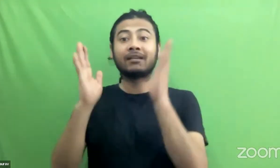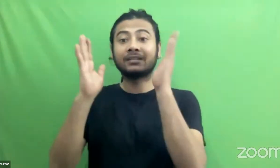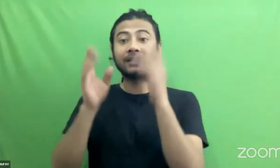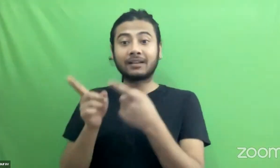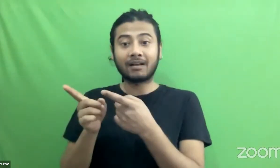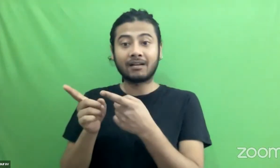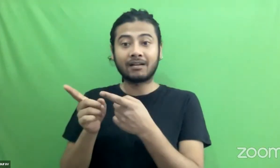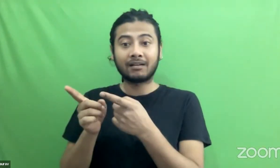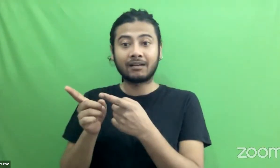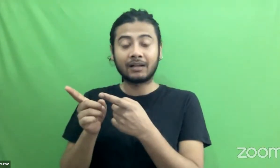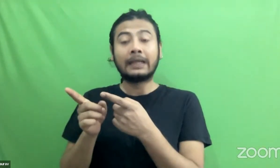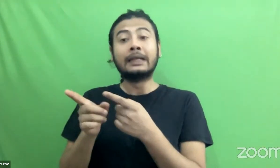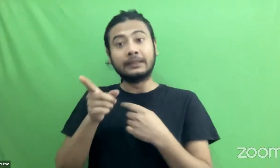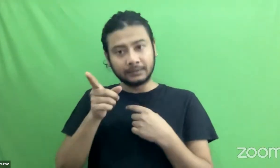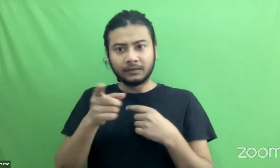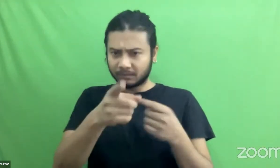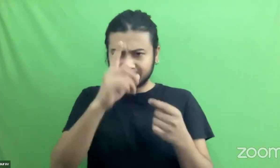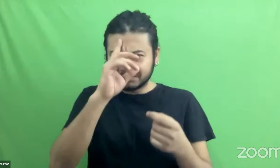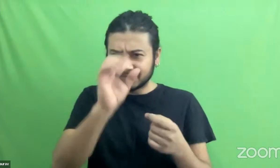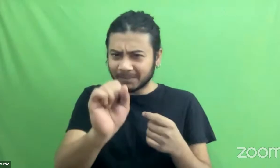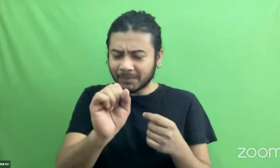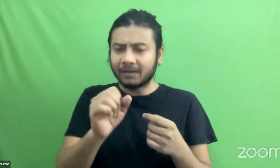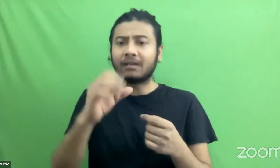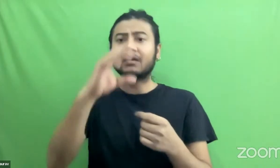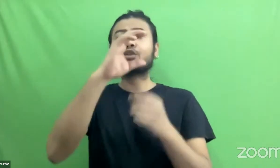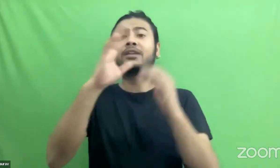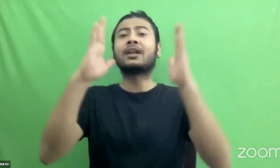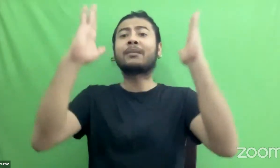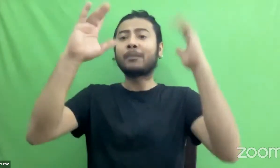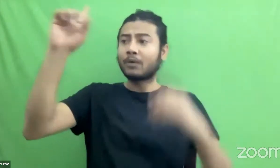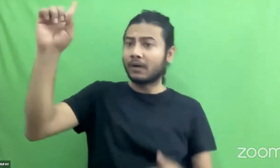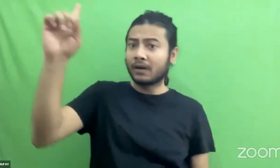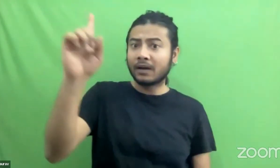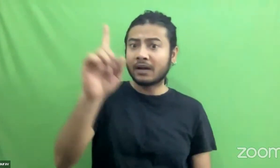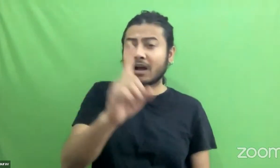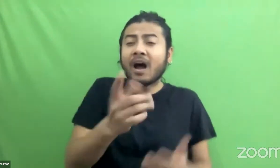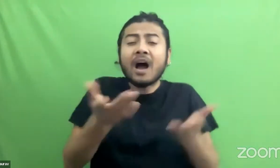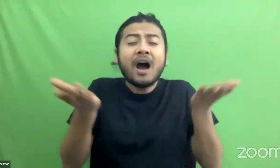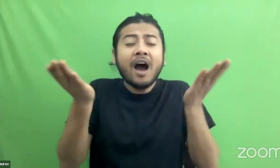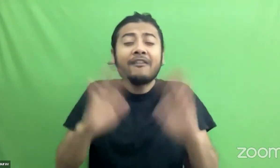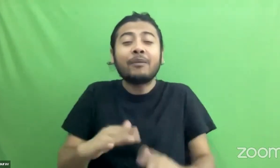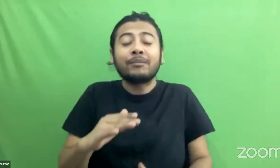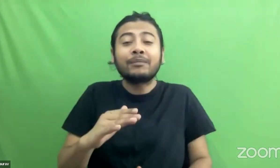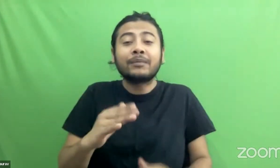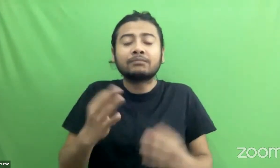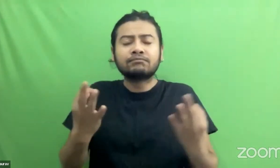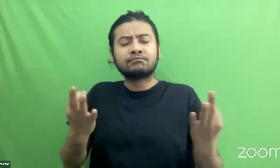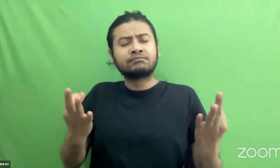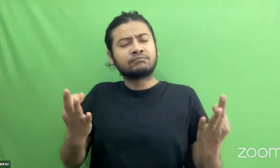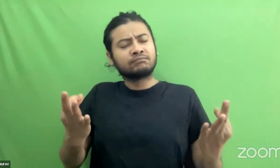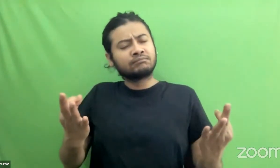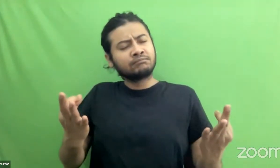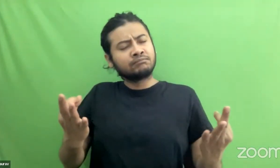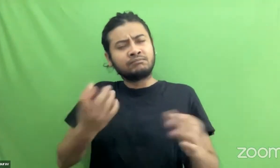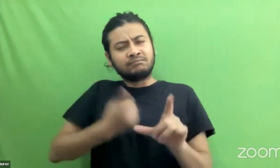had meditated, who did very strong tapasya, and he is the one who called Krishna,